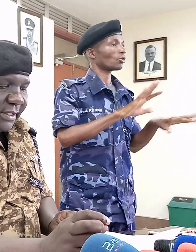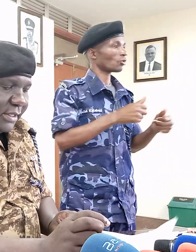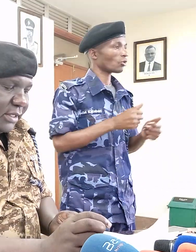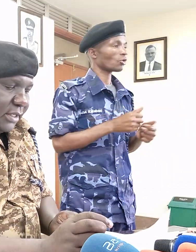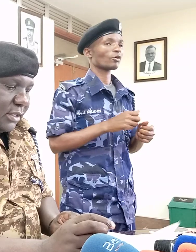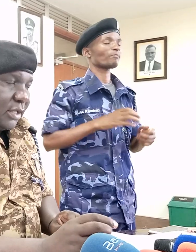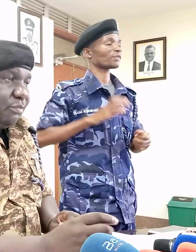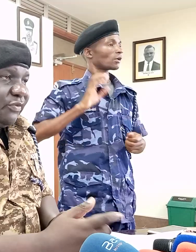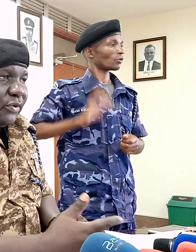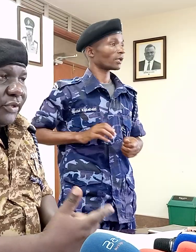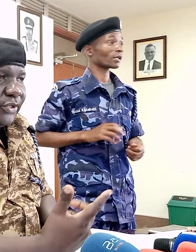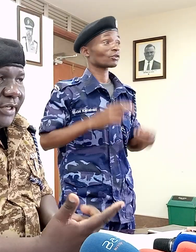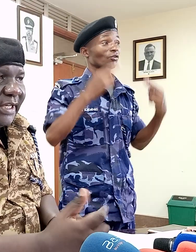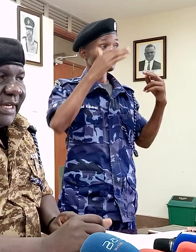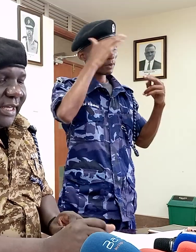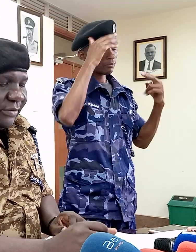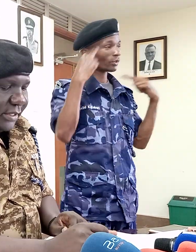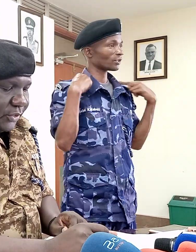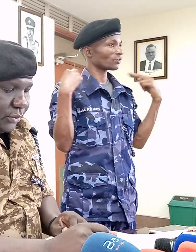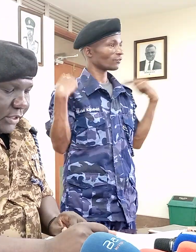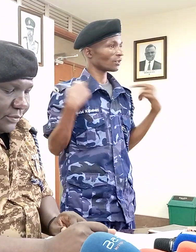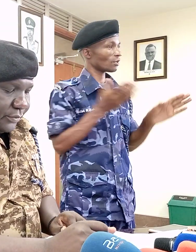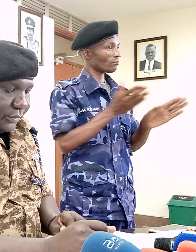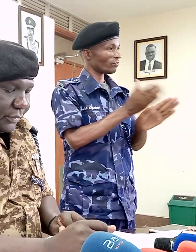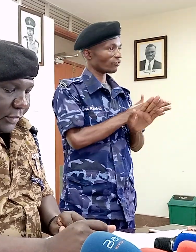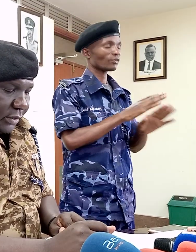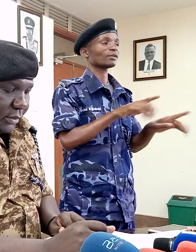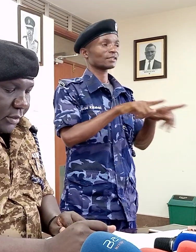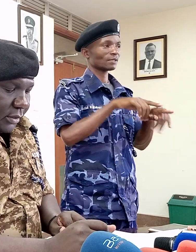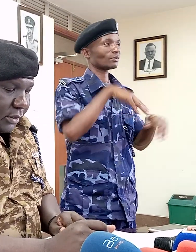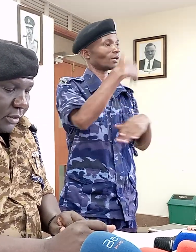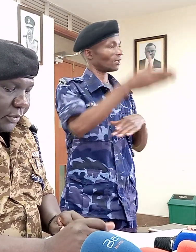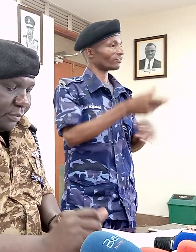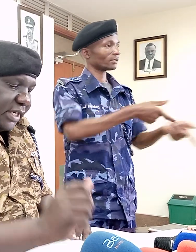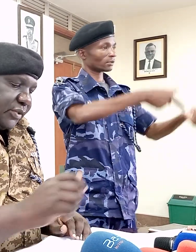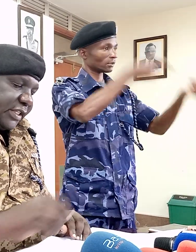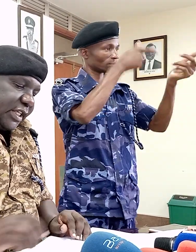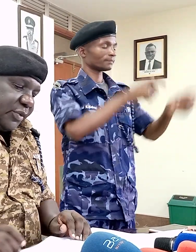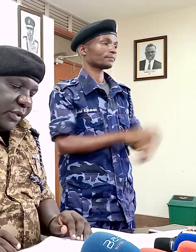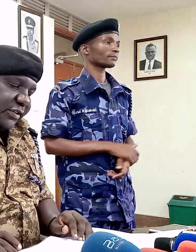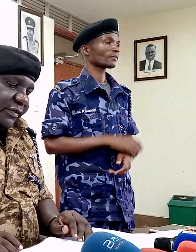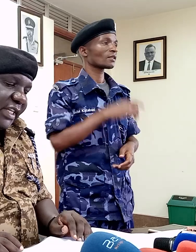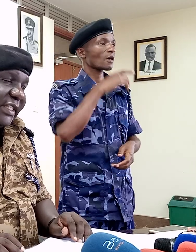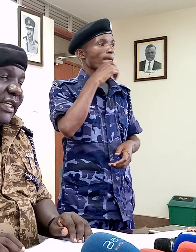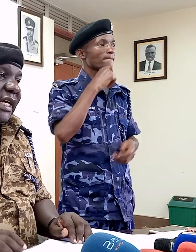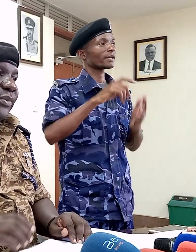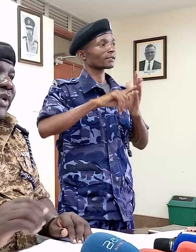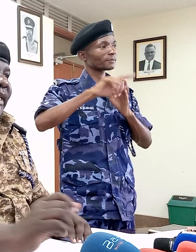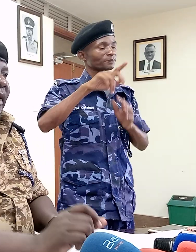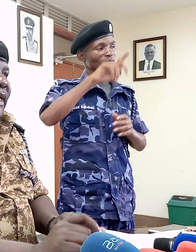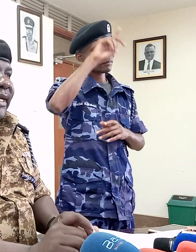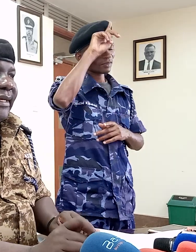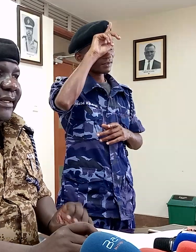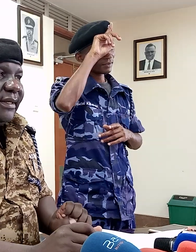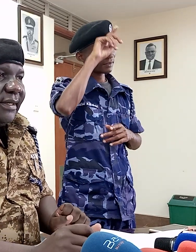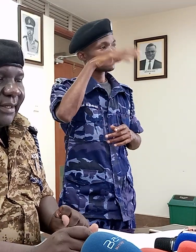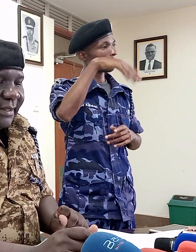officer before, during, and after the shooting. So he managed to escape to his village at